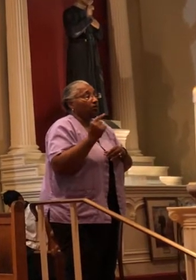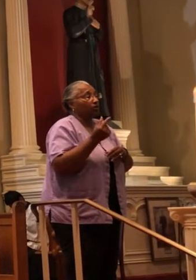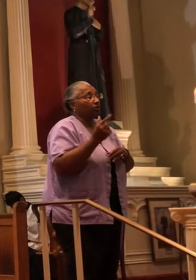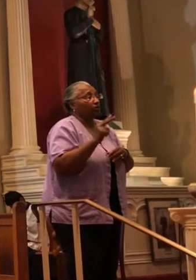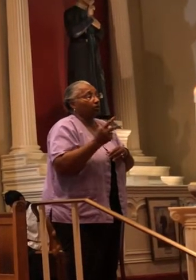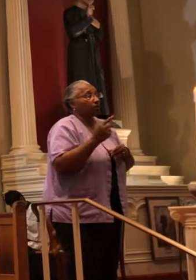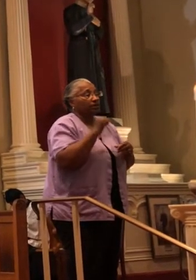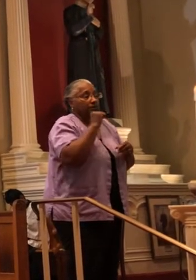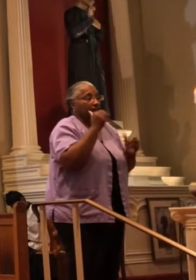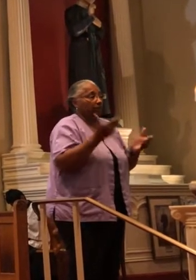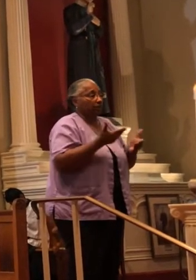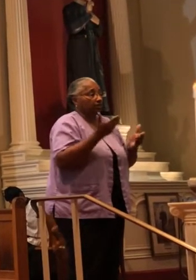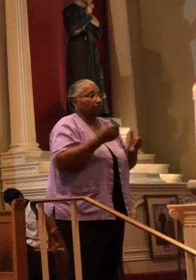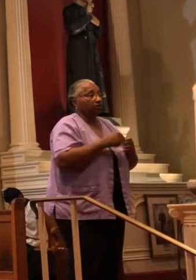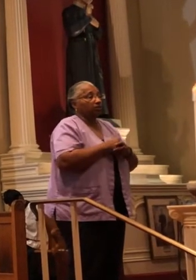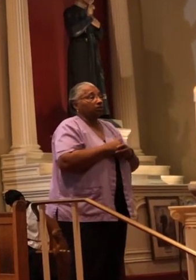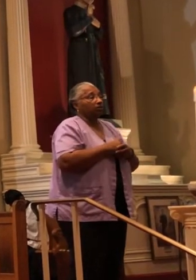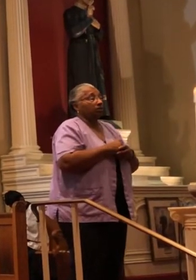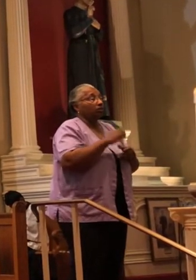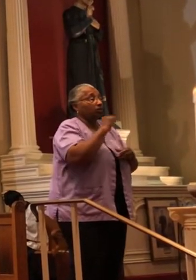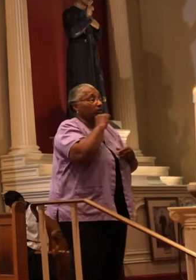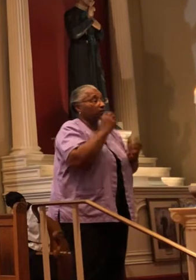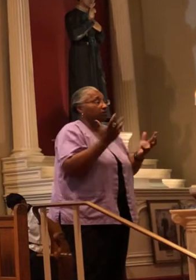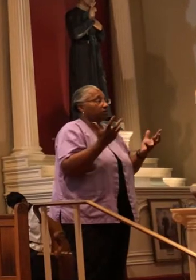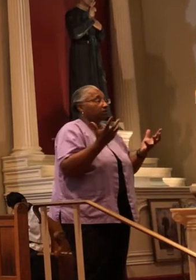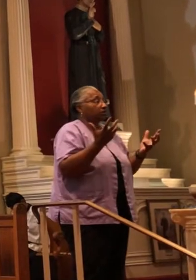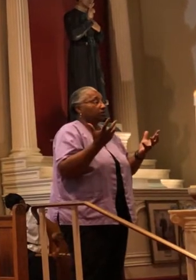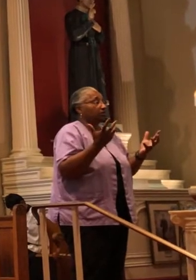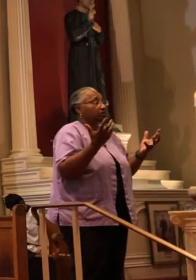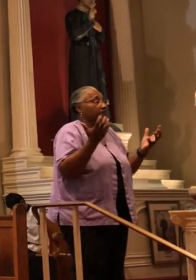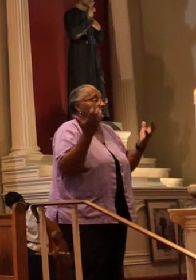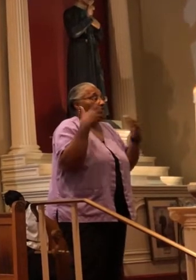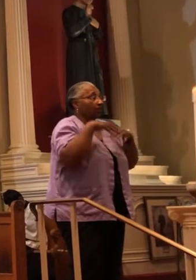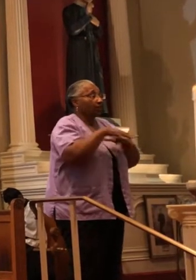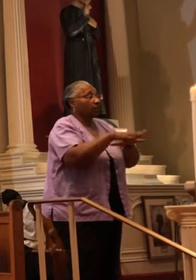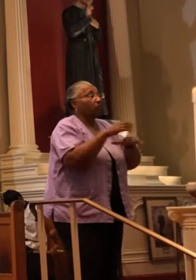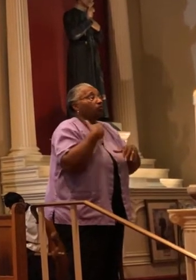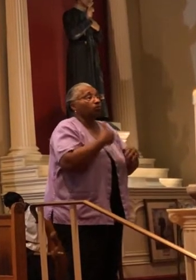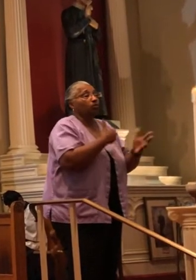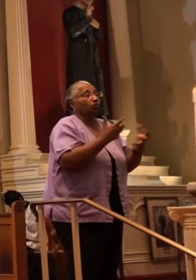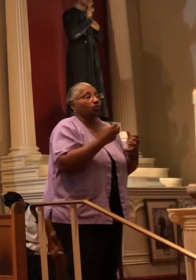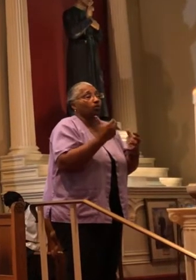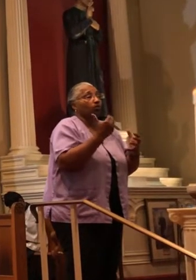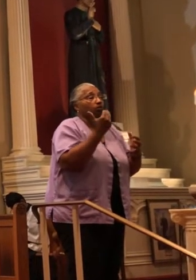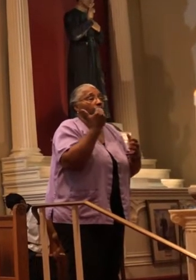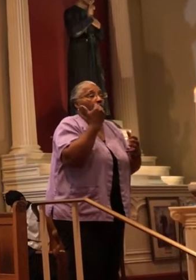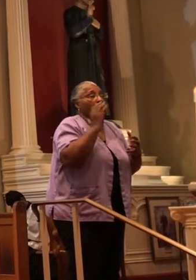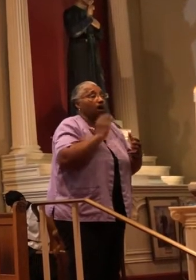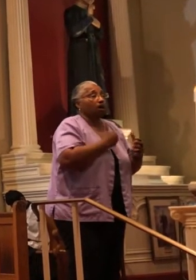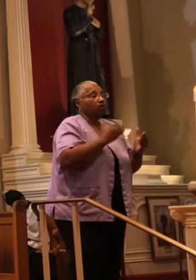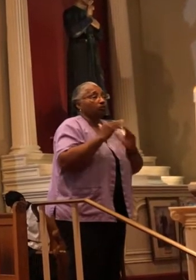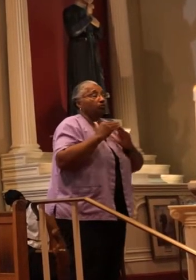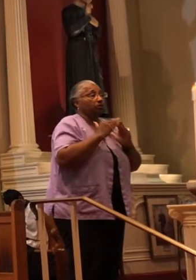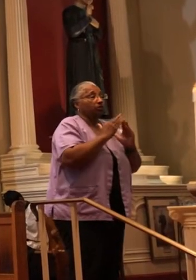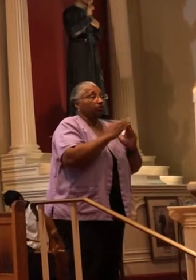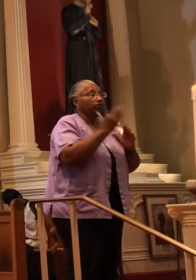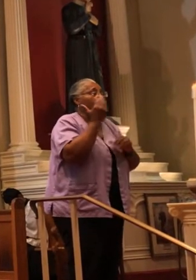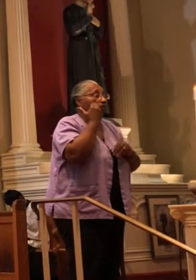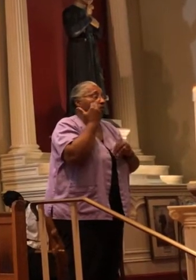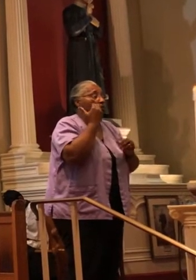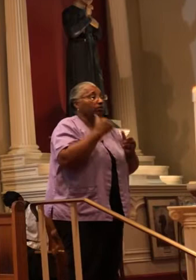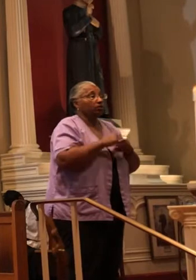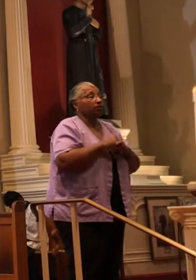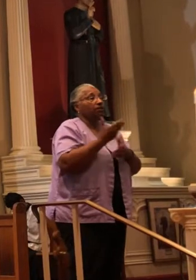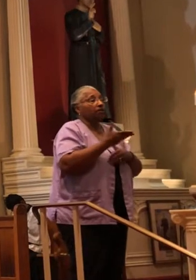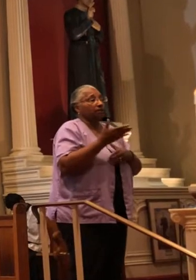not here, so the Archbishop is combining confirmation, so we want to make sure that our community knows. And